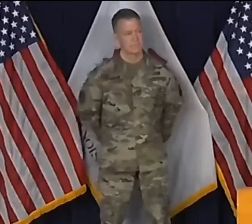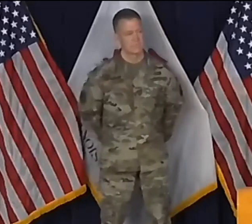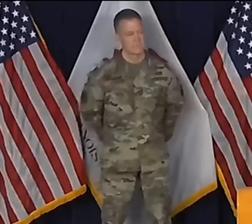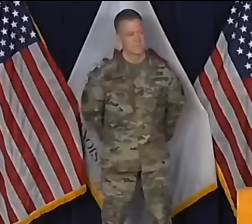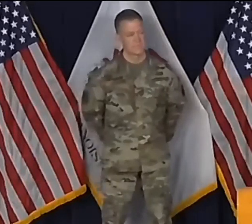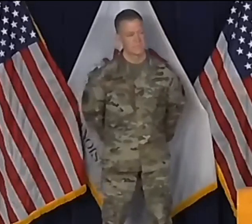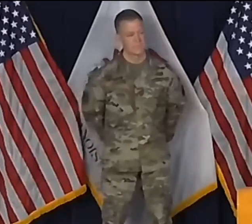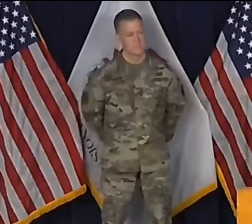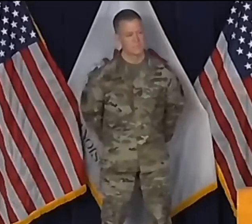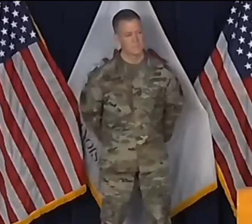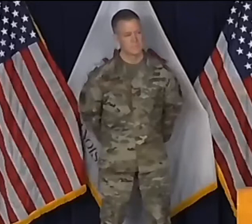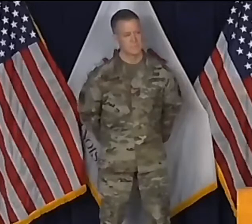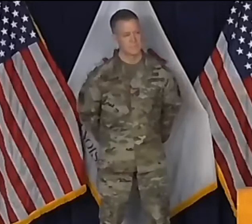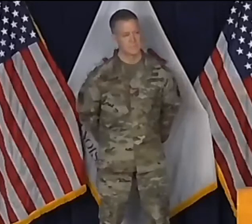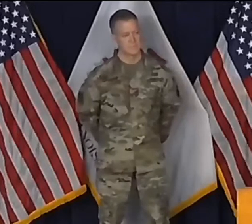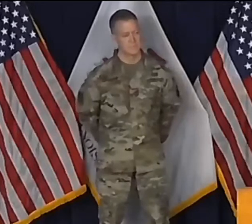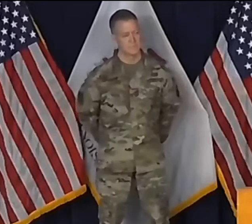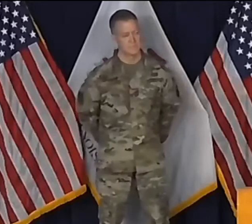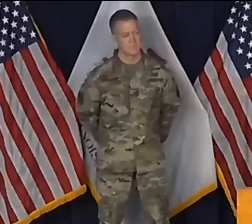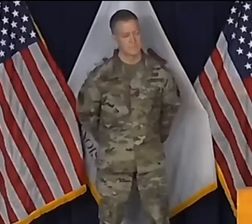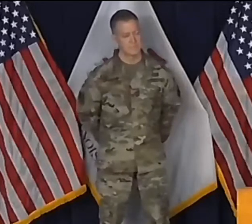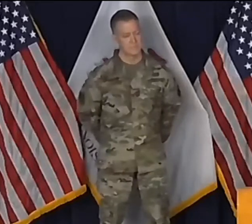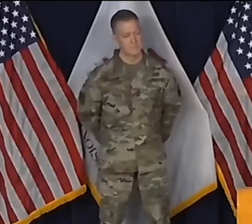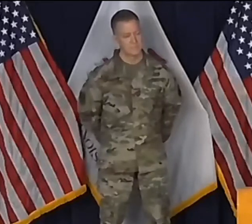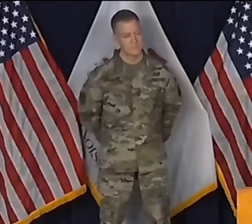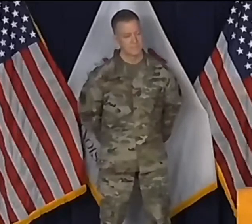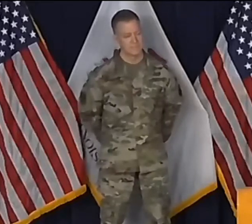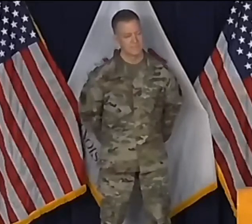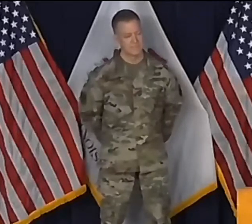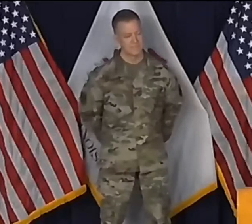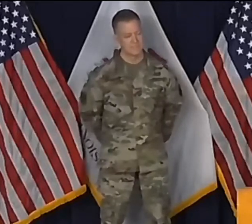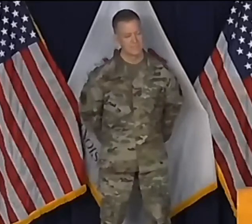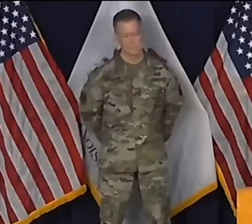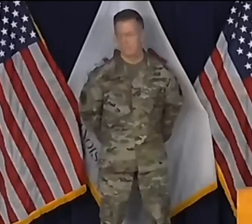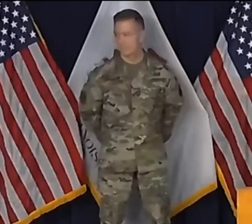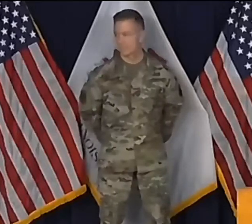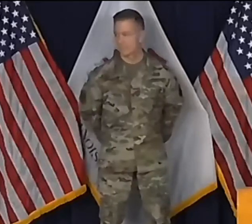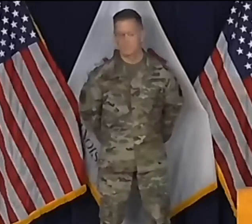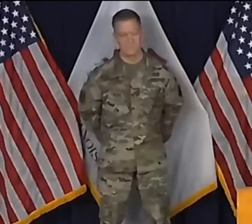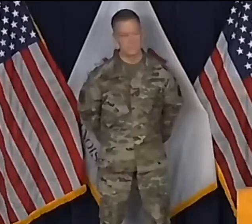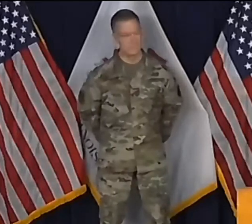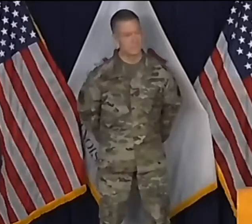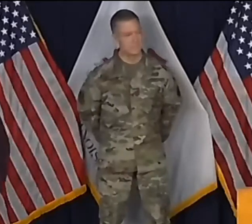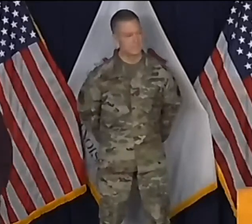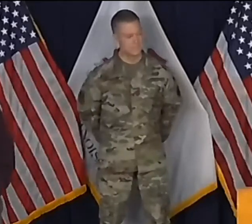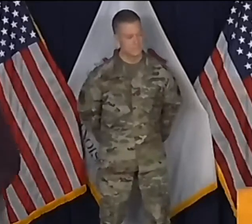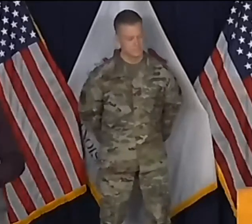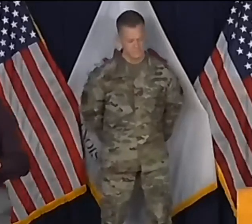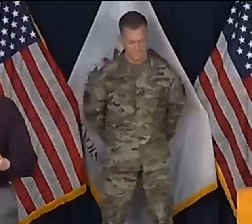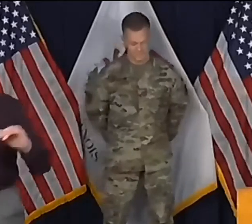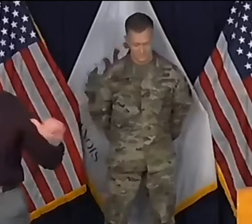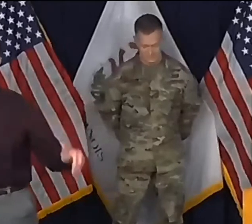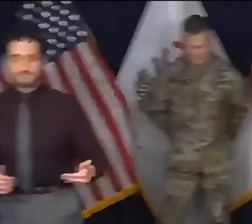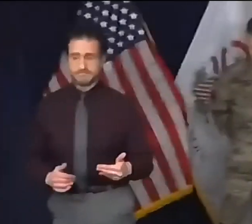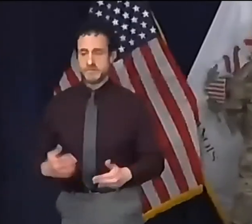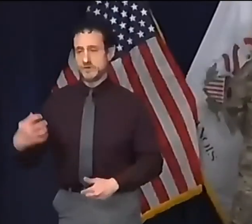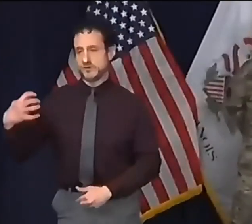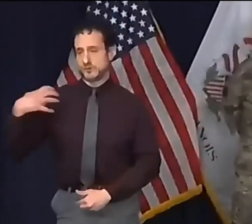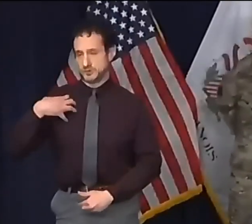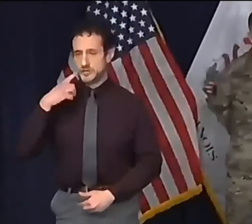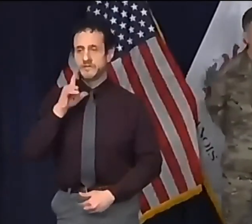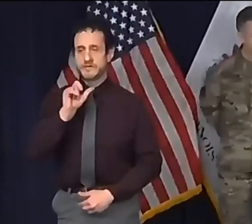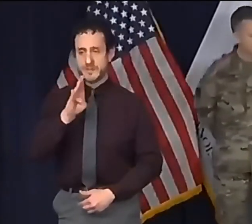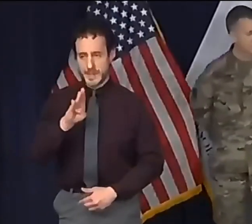en casa. Gracias. And with that, I am happy to turn it over to the Chief of the Division of Laboratories